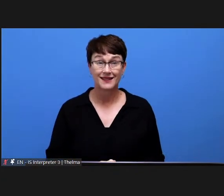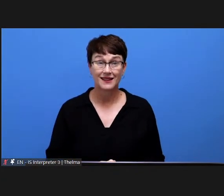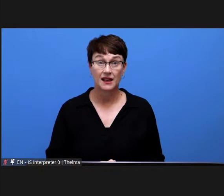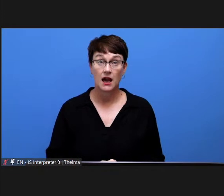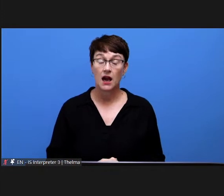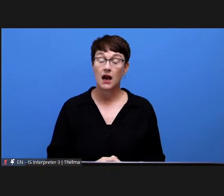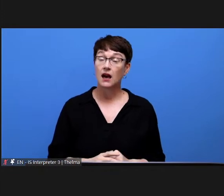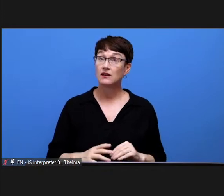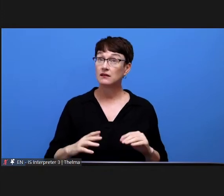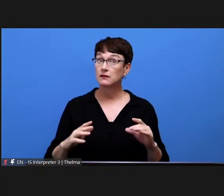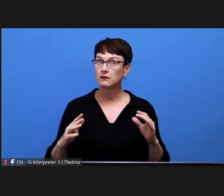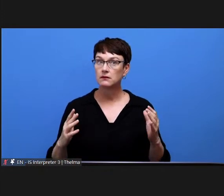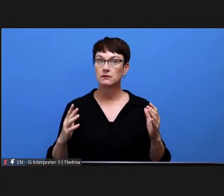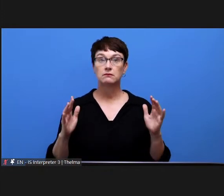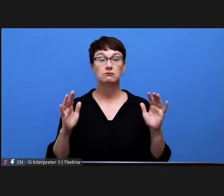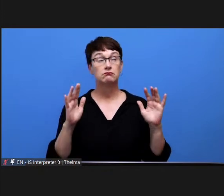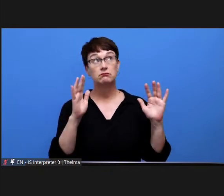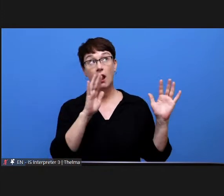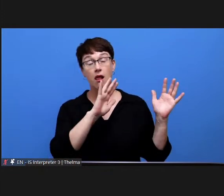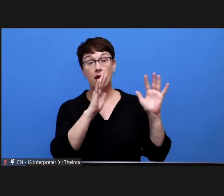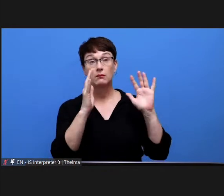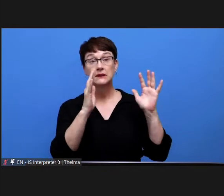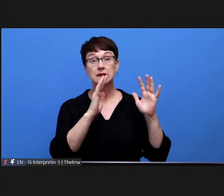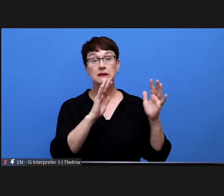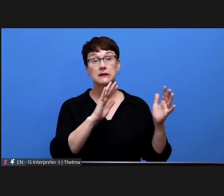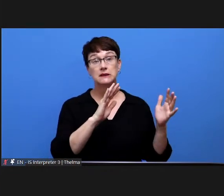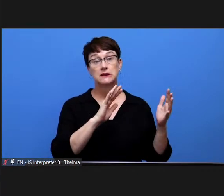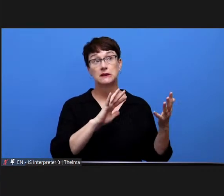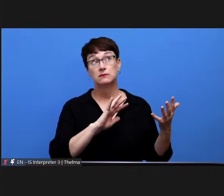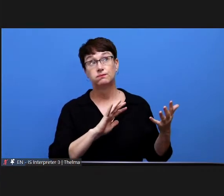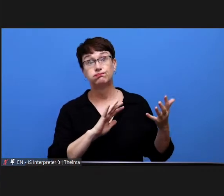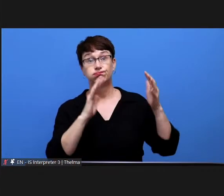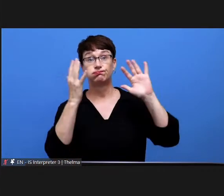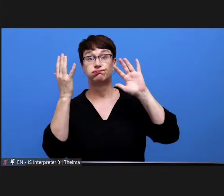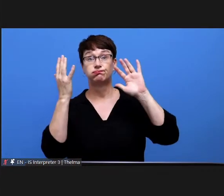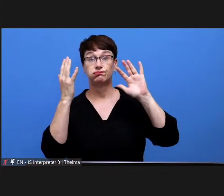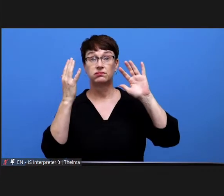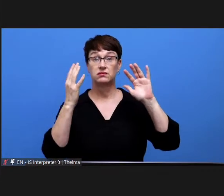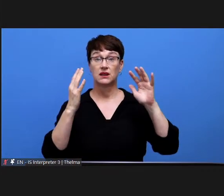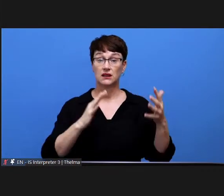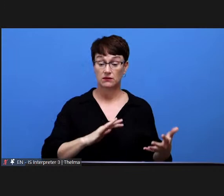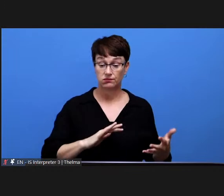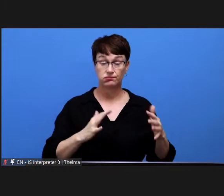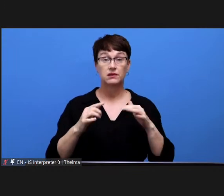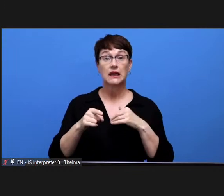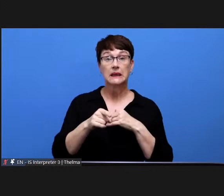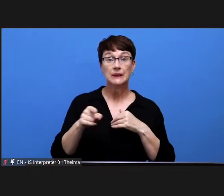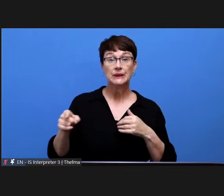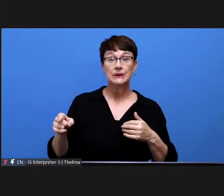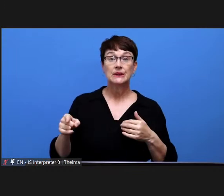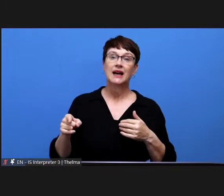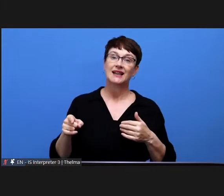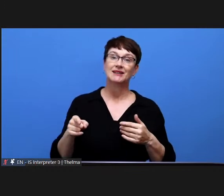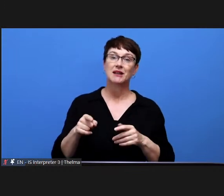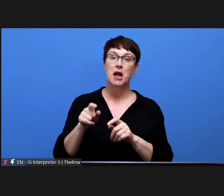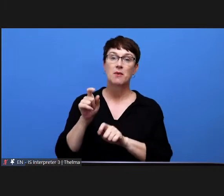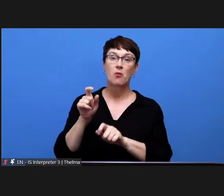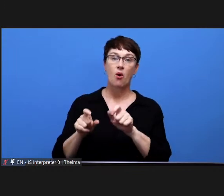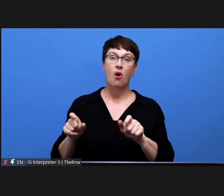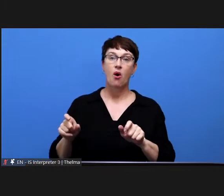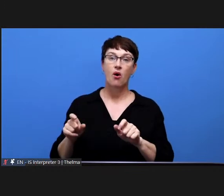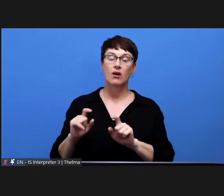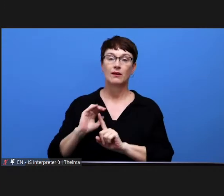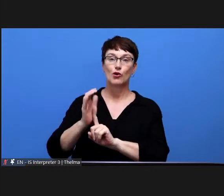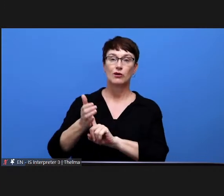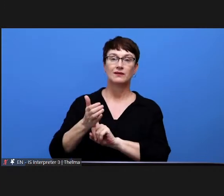intention or even motive that Africa's landscape, economic, social, is highly vulnerable,